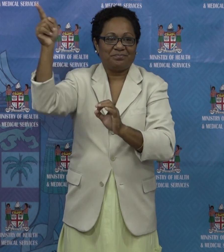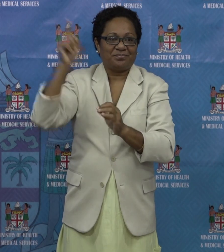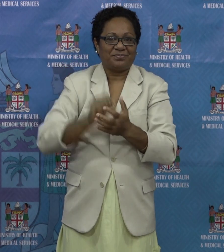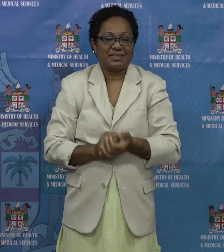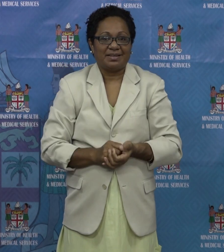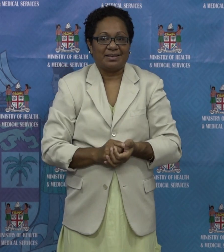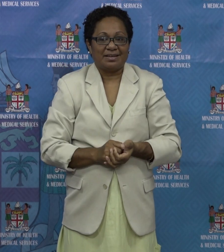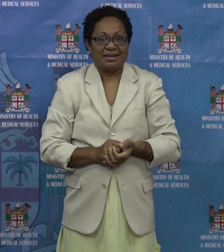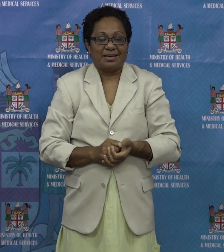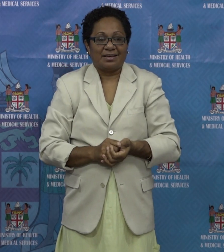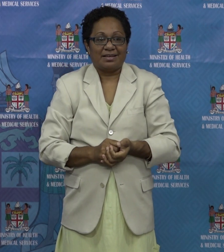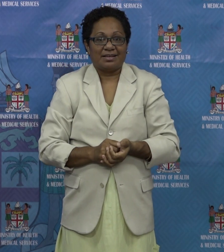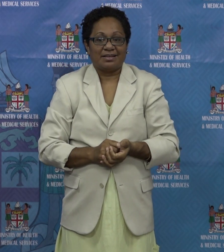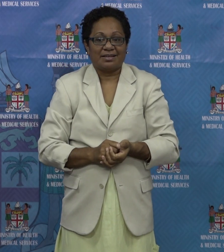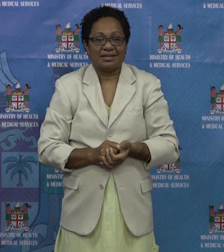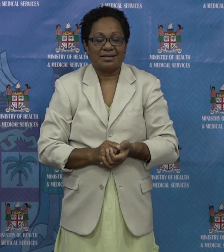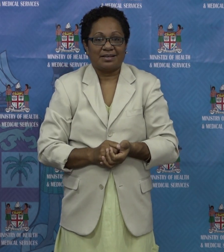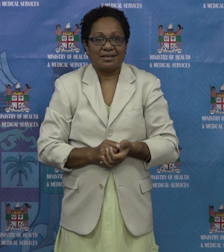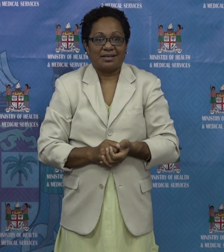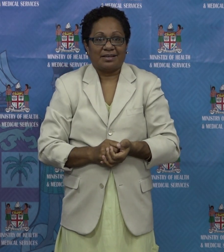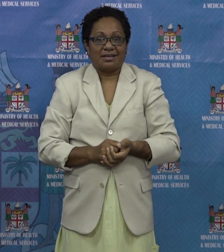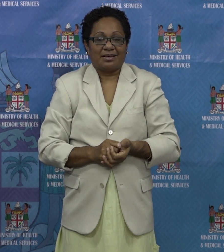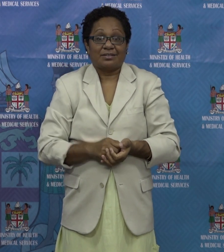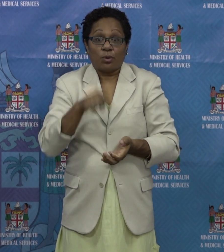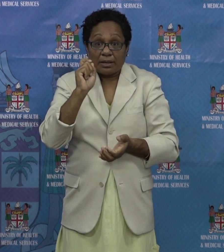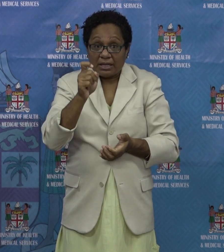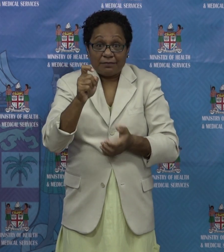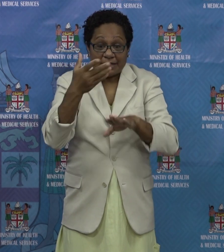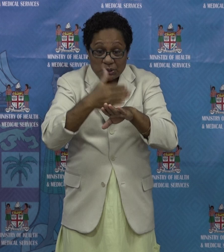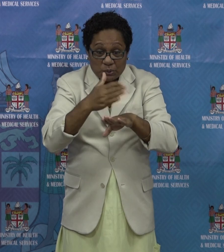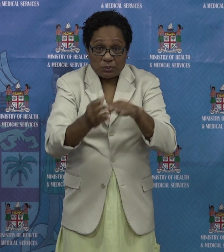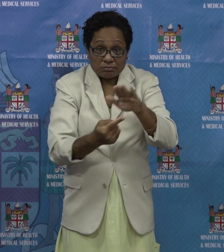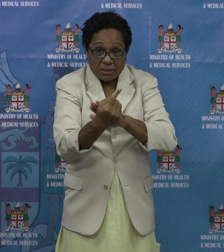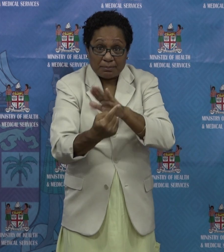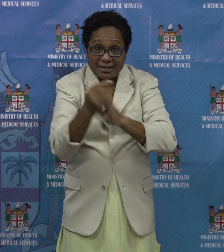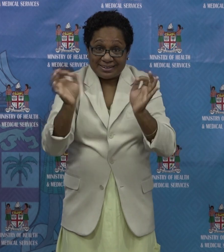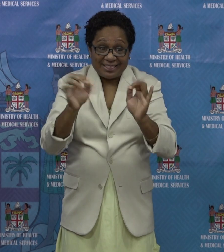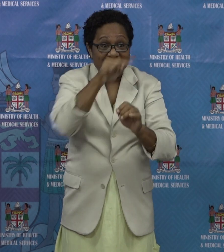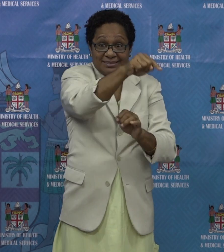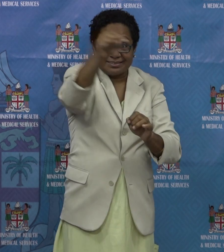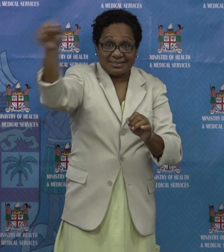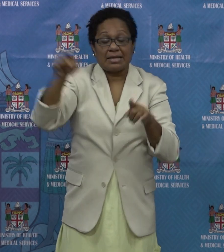for COVID containment is if you don't get new cases in your screening clinic.